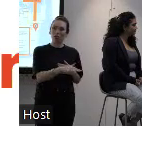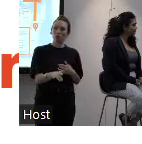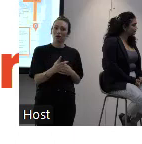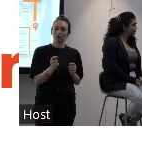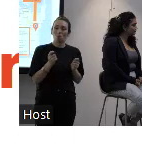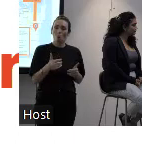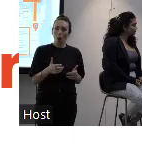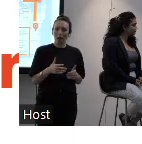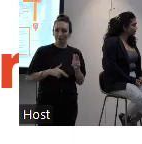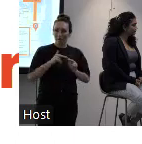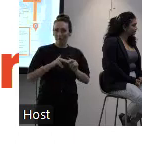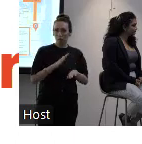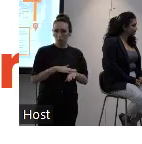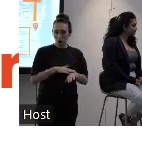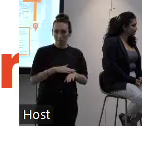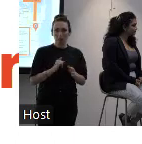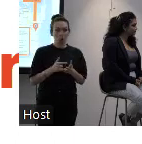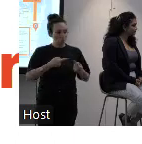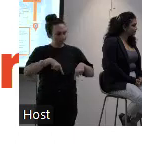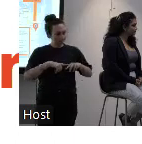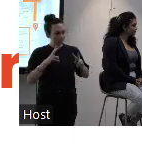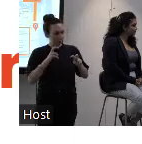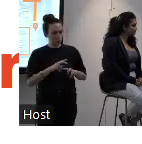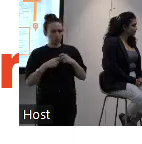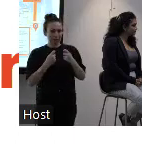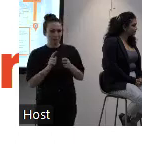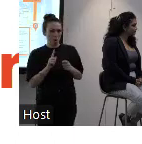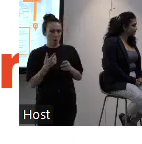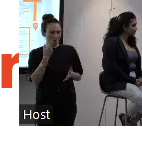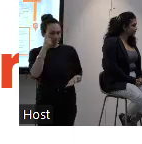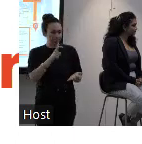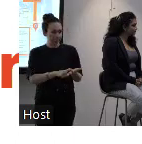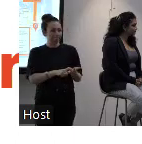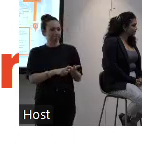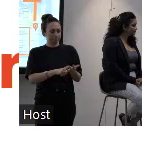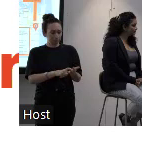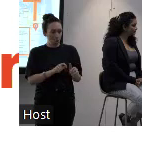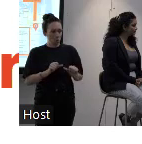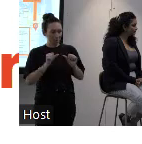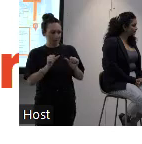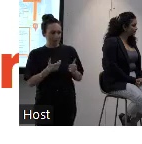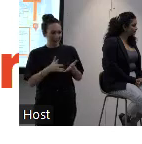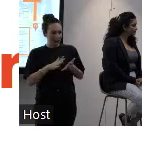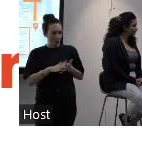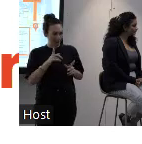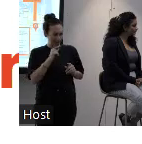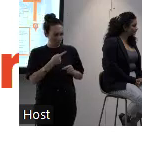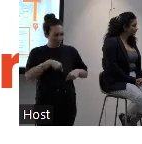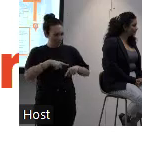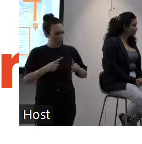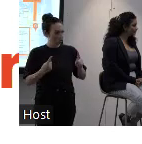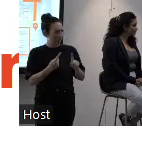So what we've done as a research team is identify, we sort of asked, how can we make meaningful